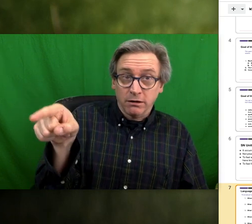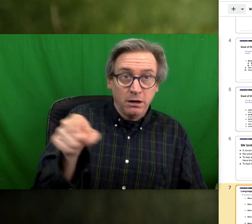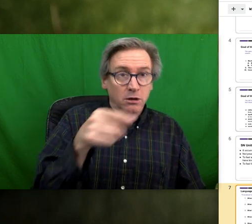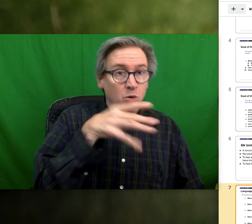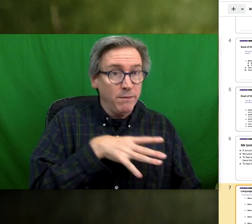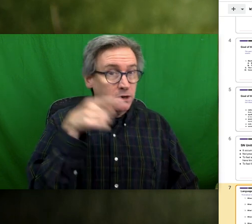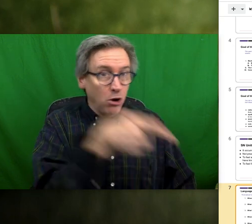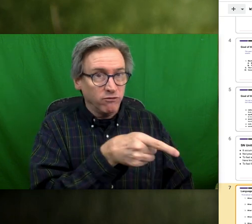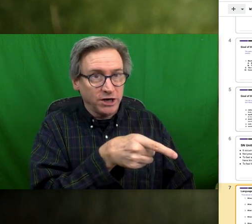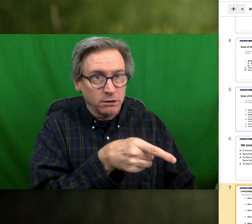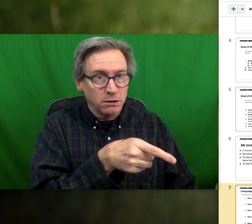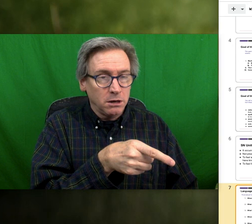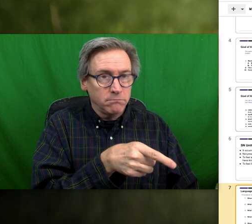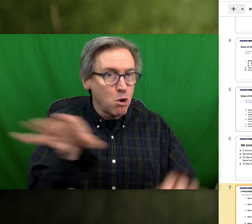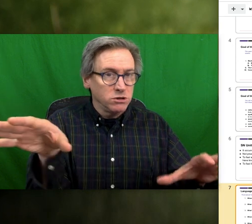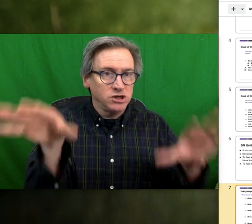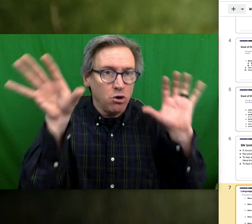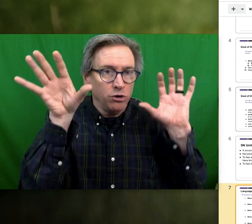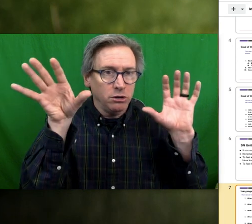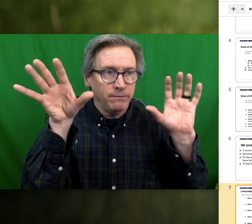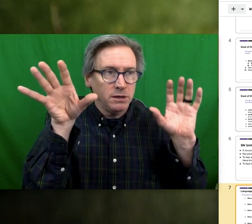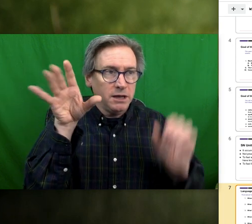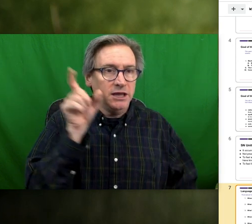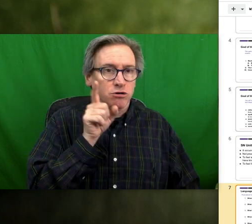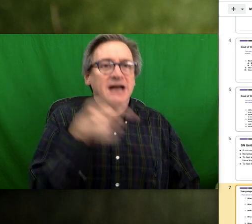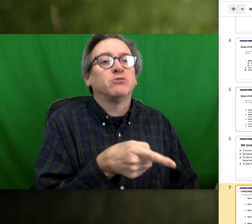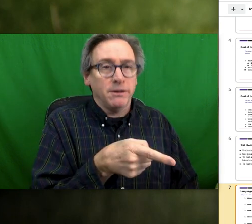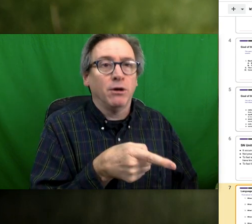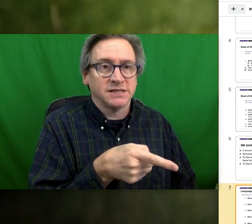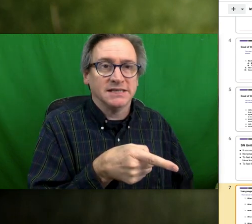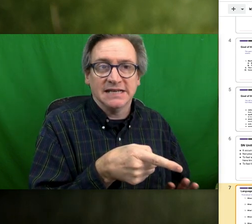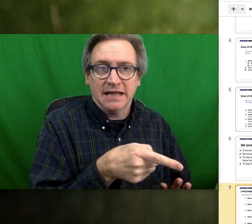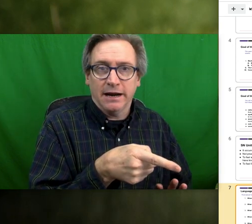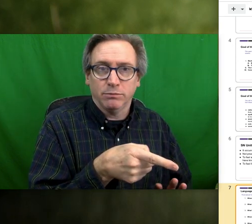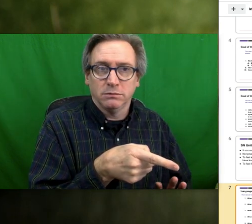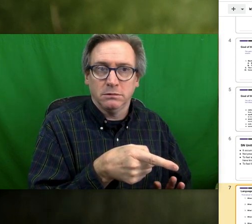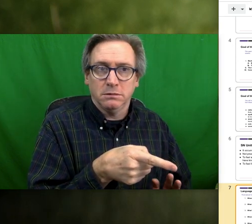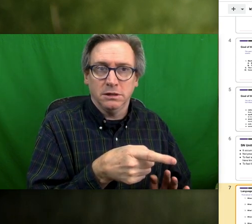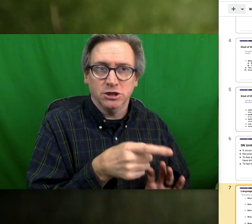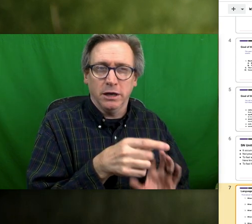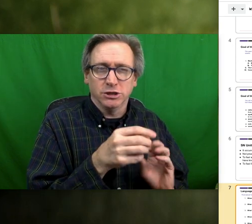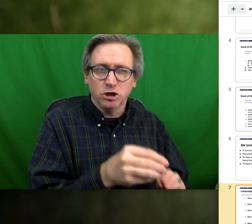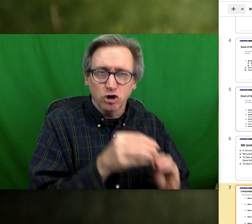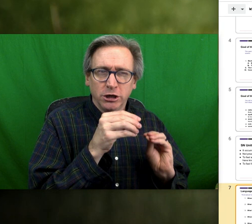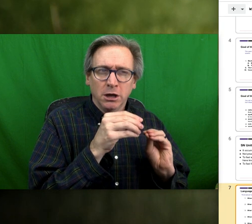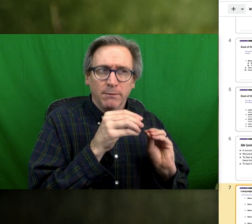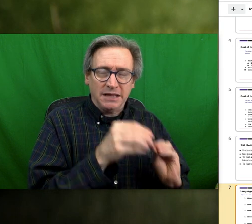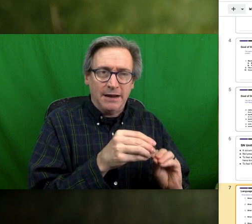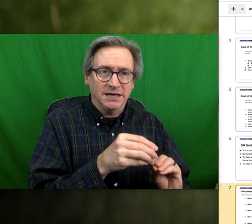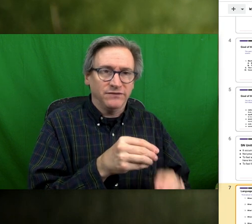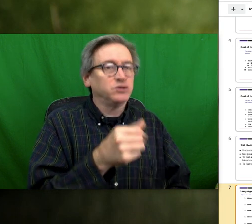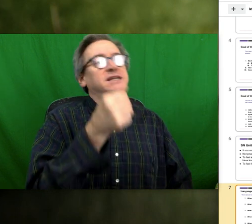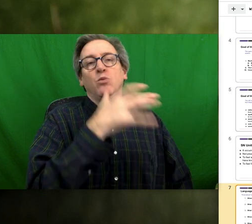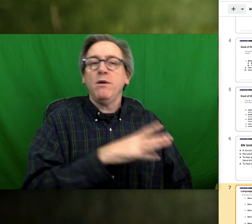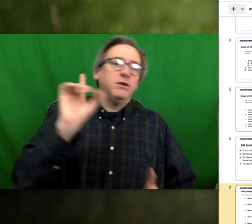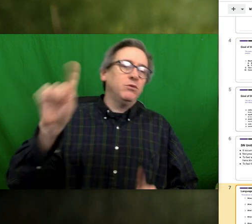there, woman over here. So your natural impulse is to set that up. So it's a good plan,